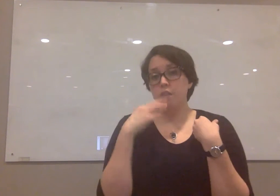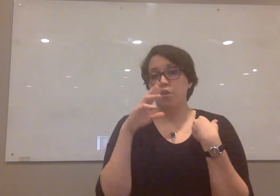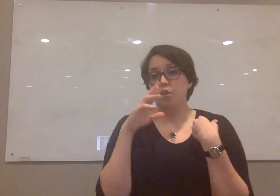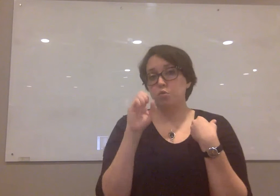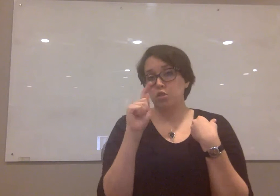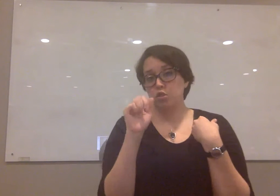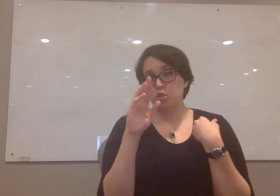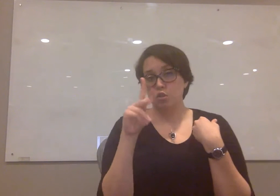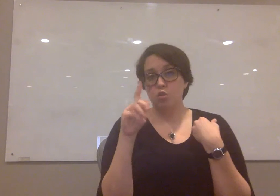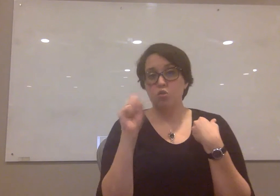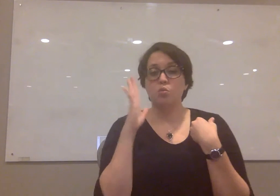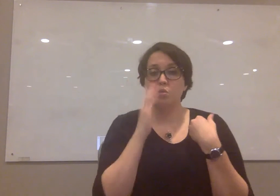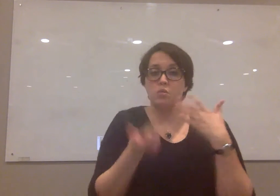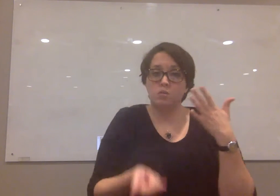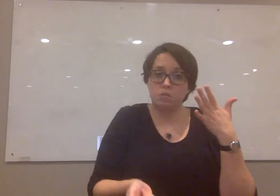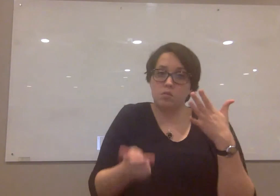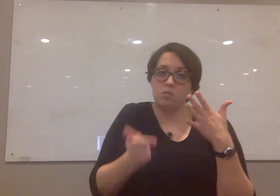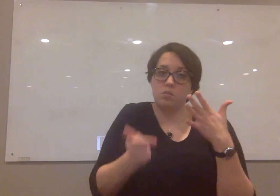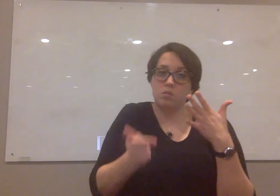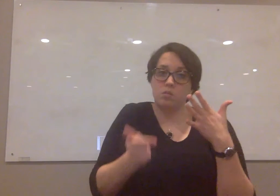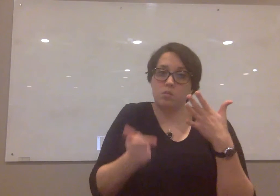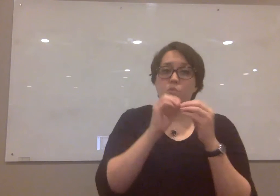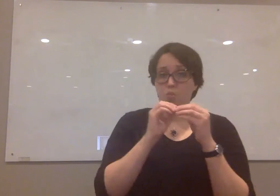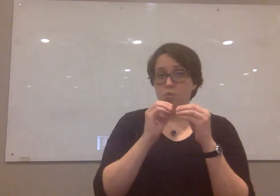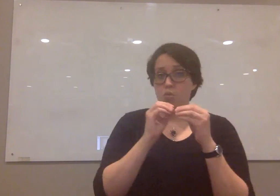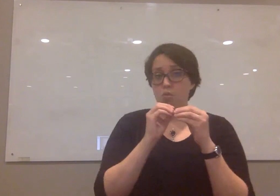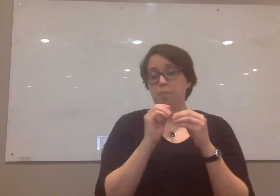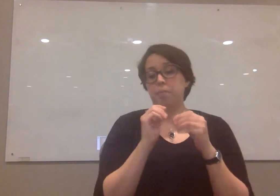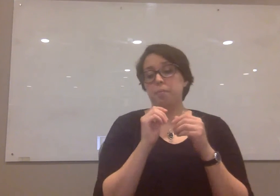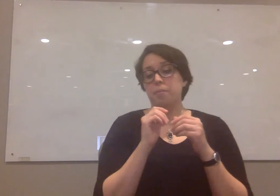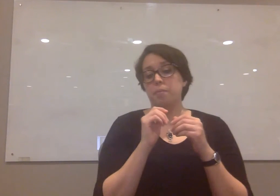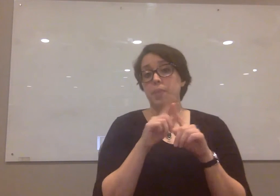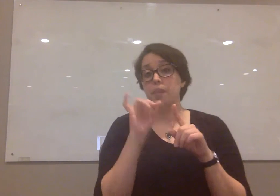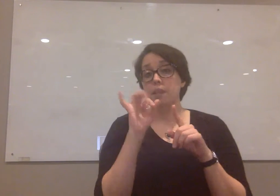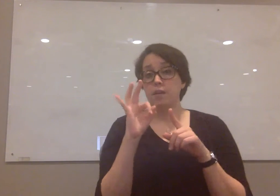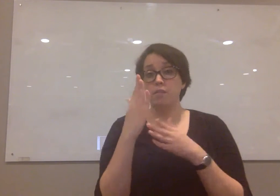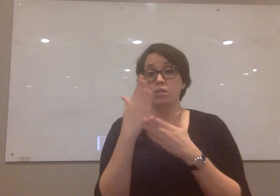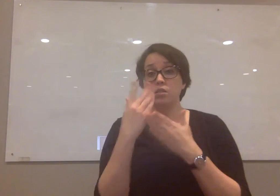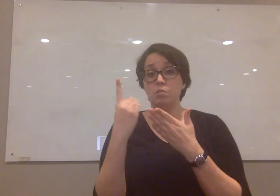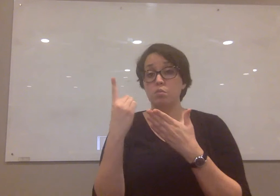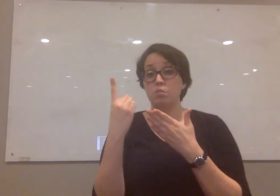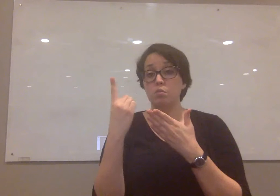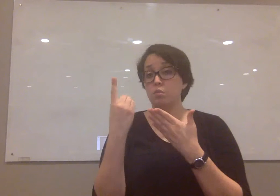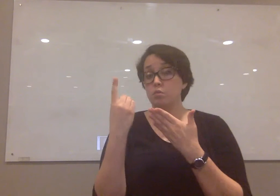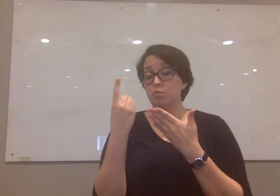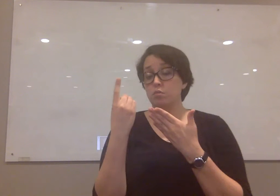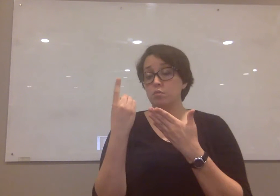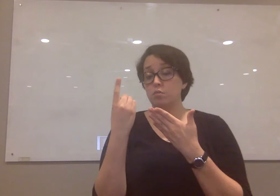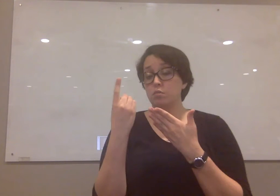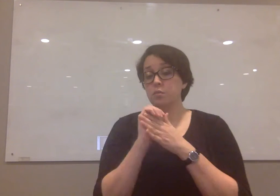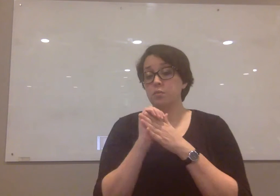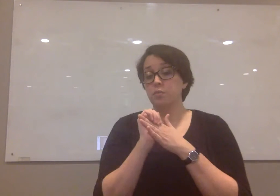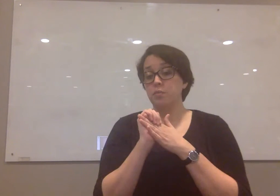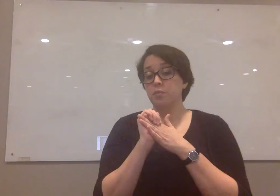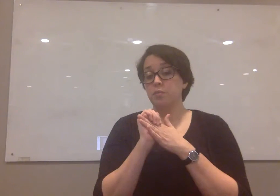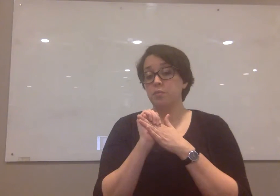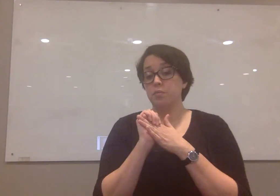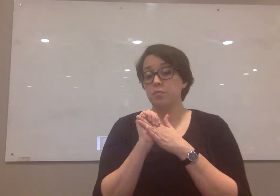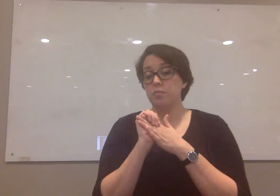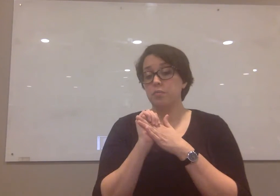farther. Now, if it happens that someone's not trying to hit you in 5 requests in